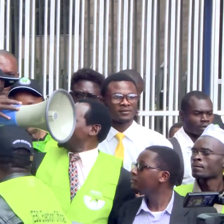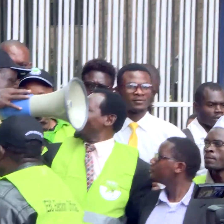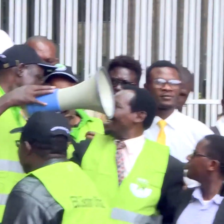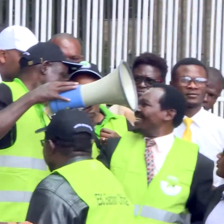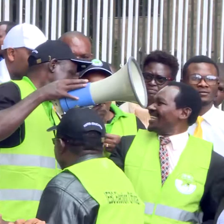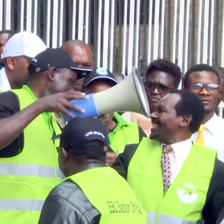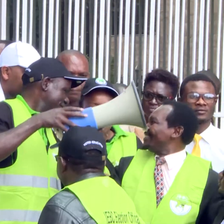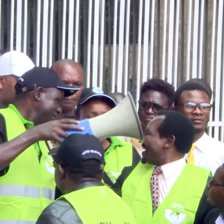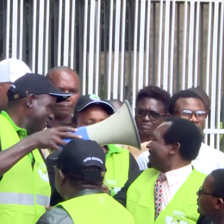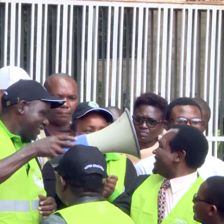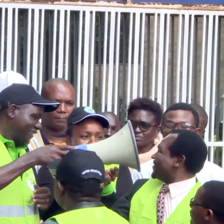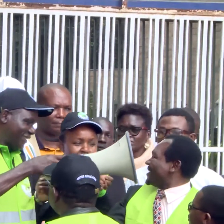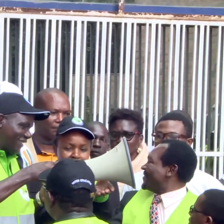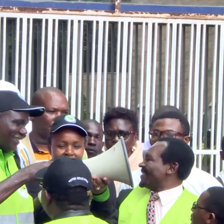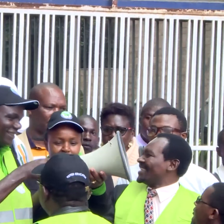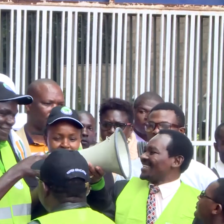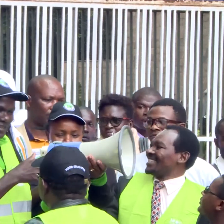Hello.